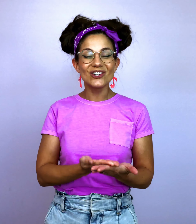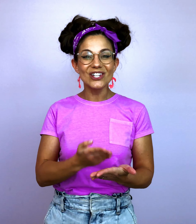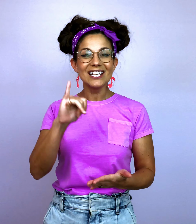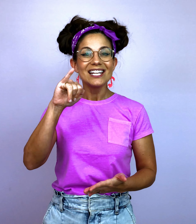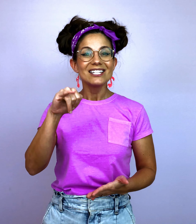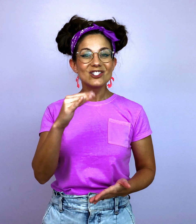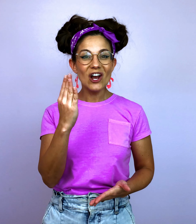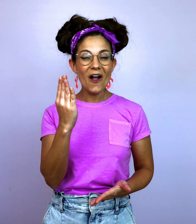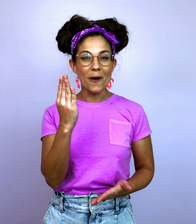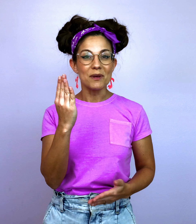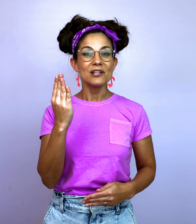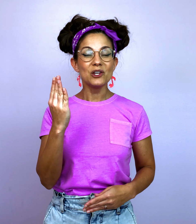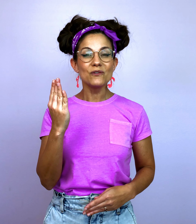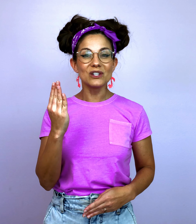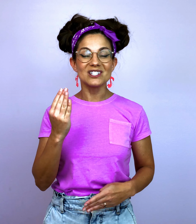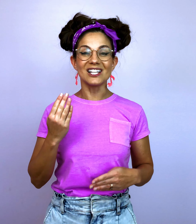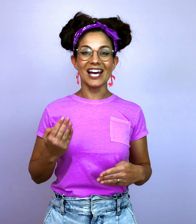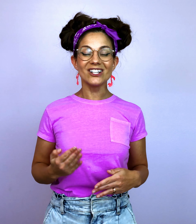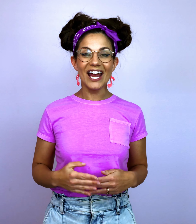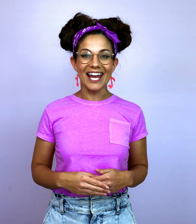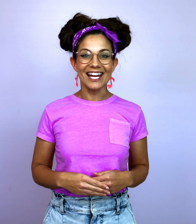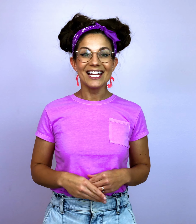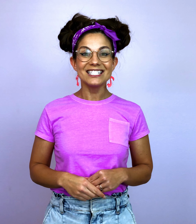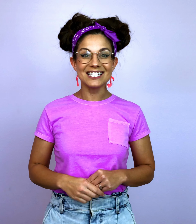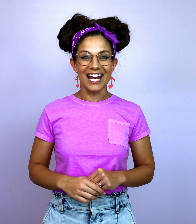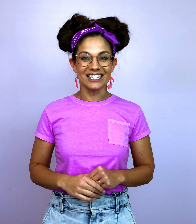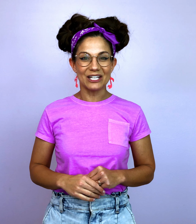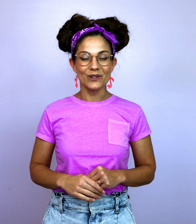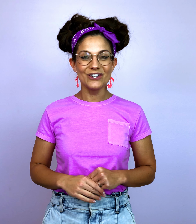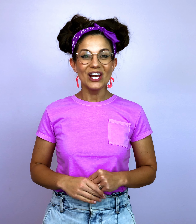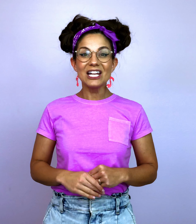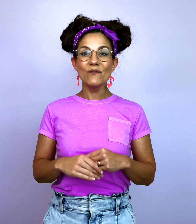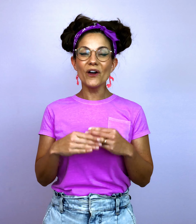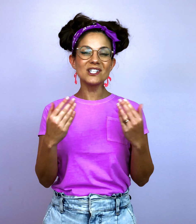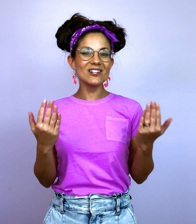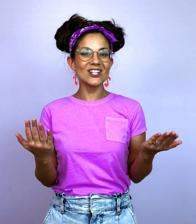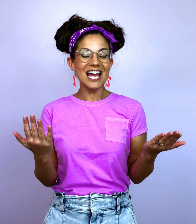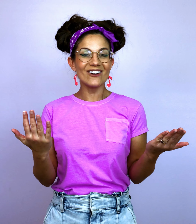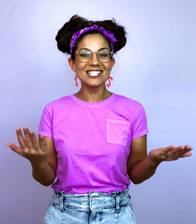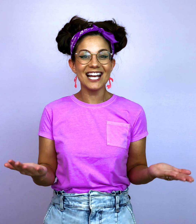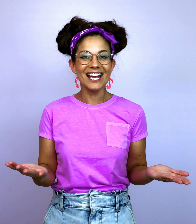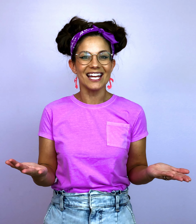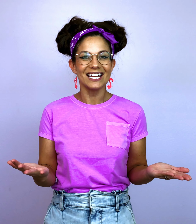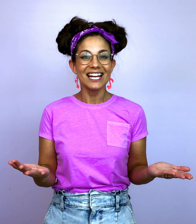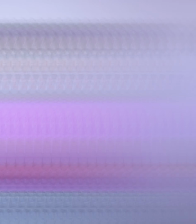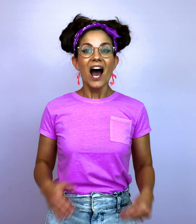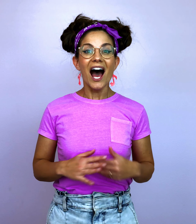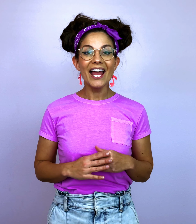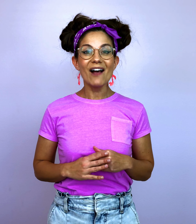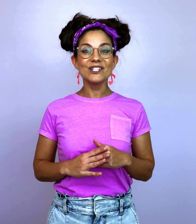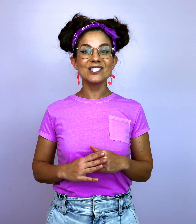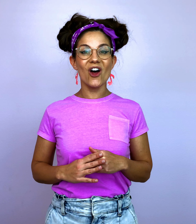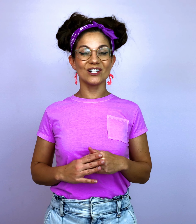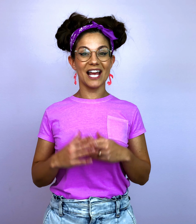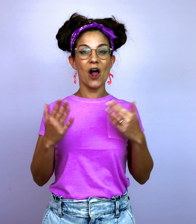Good job! You've learned the letter A in sign language, and you've also learned how to say it. I have a song to help